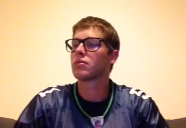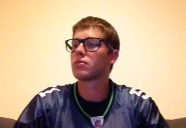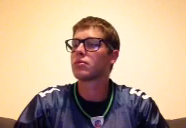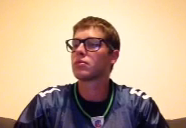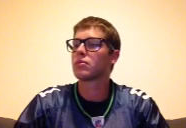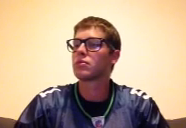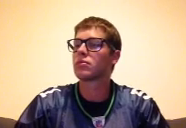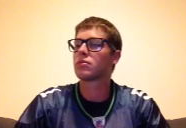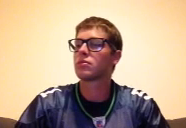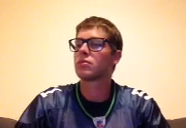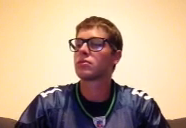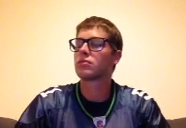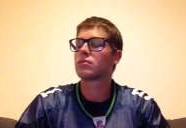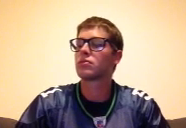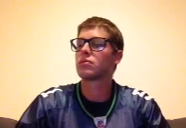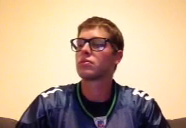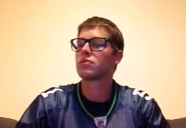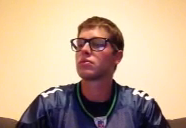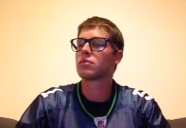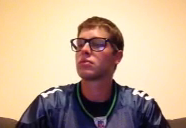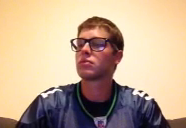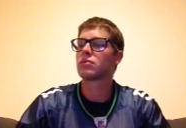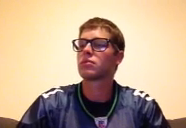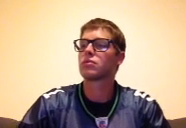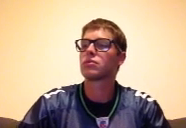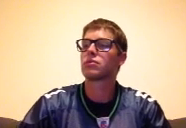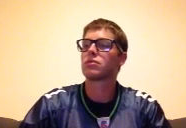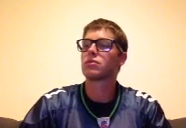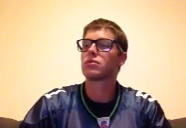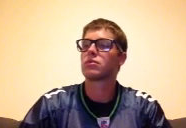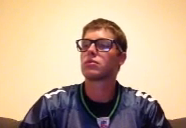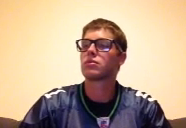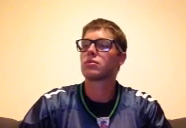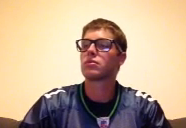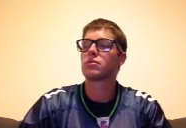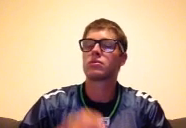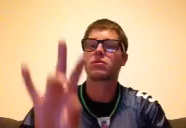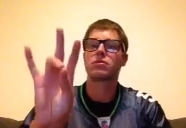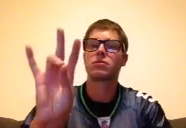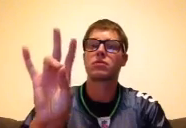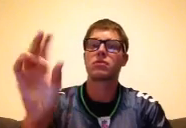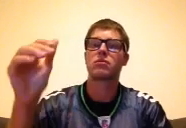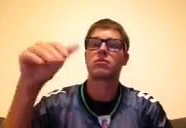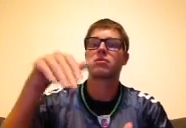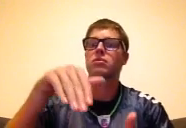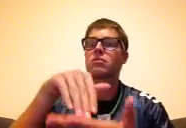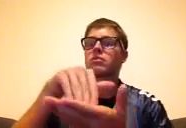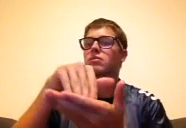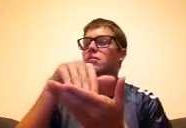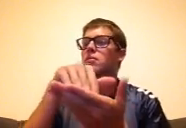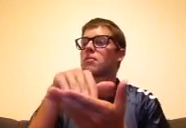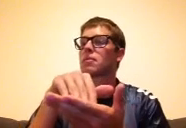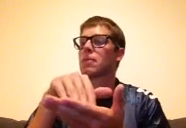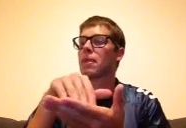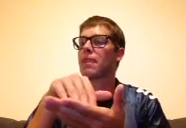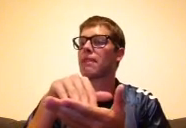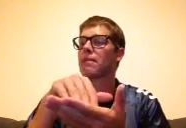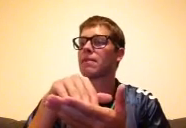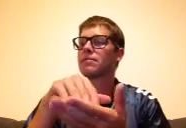story right now because you're going back and you're looking at the film and you're going, oh my gosh, this is so egregious. It's so much different than it used to be. I'm reminded